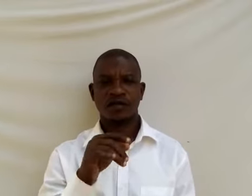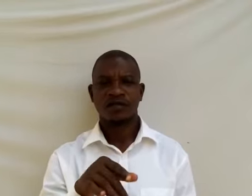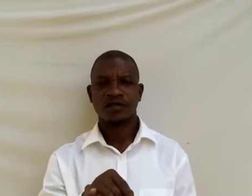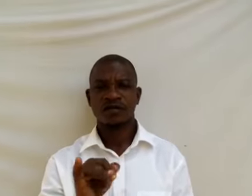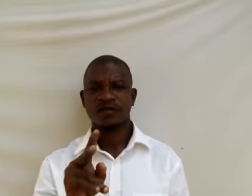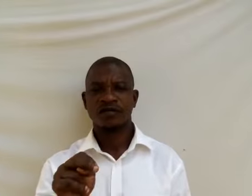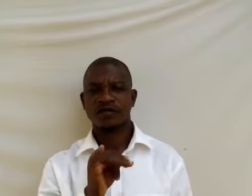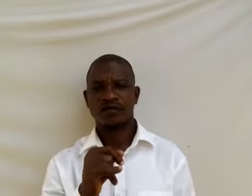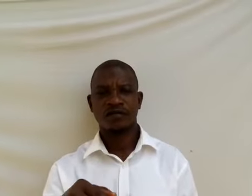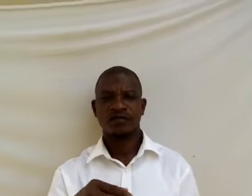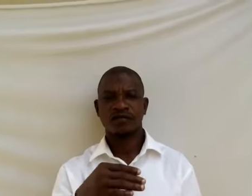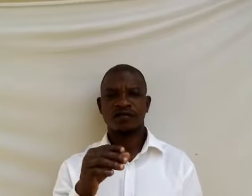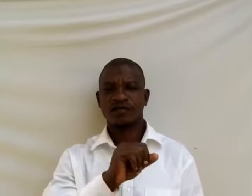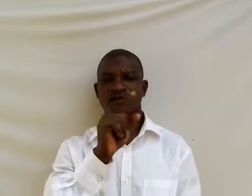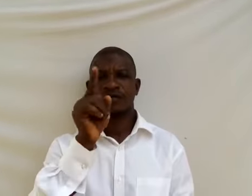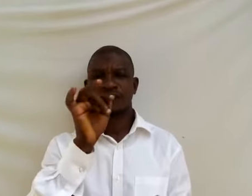inversely as the square of R.